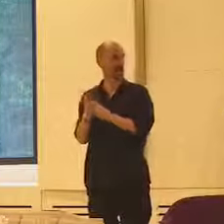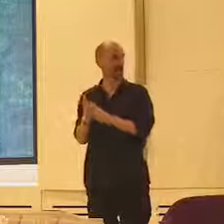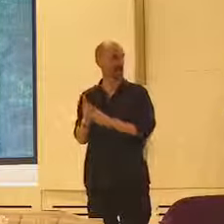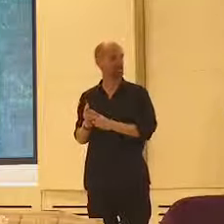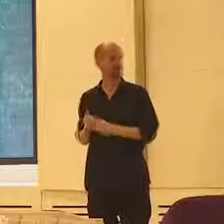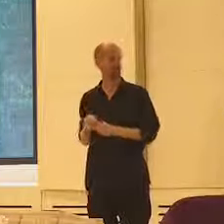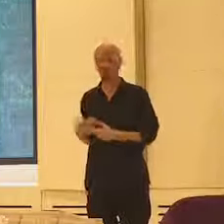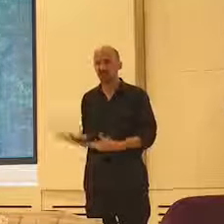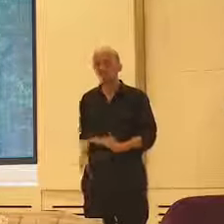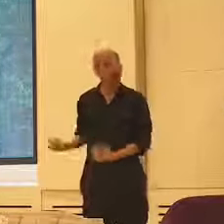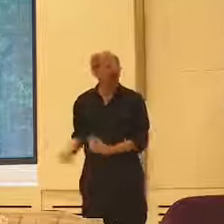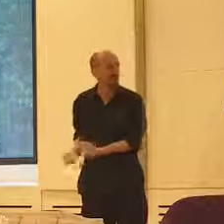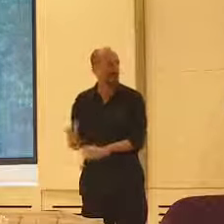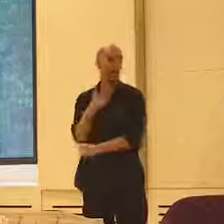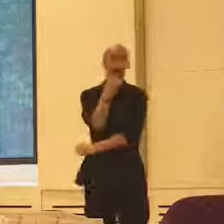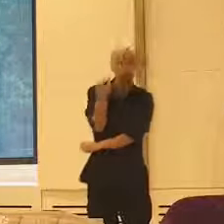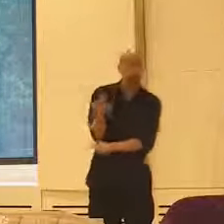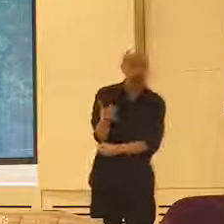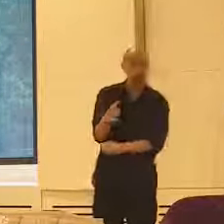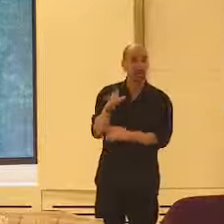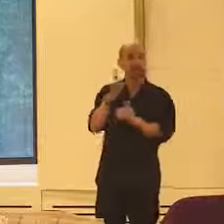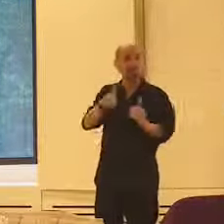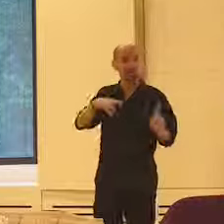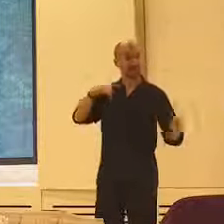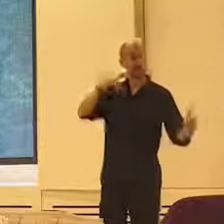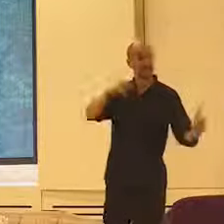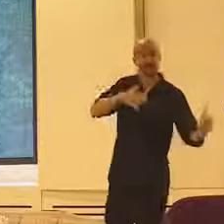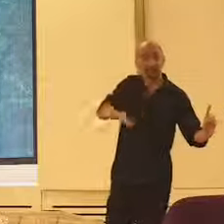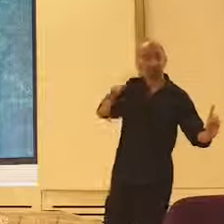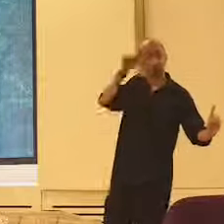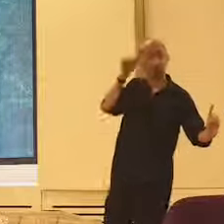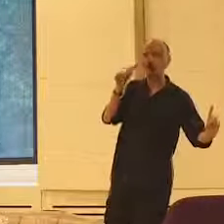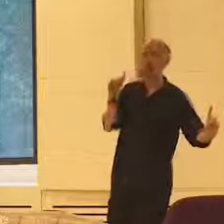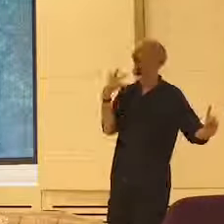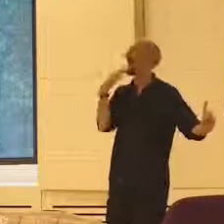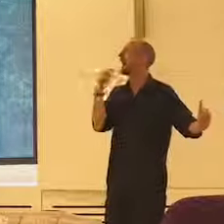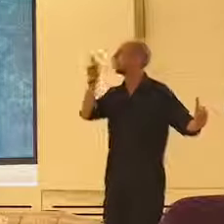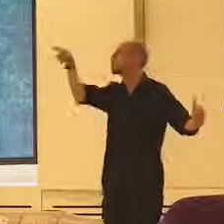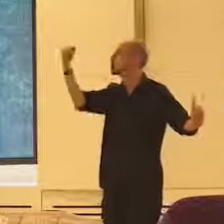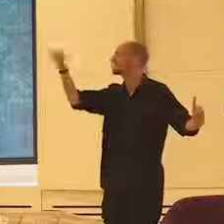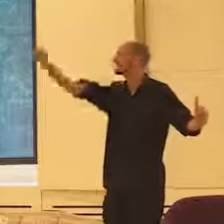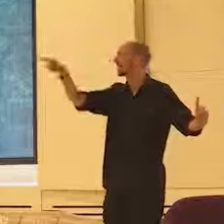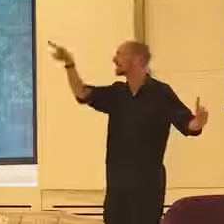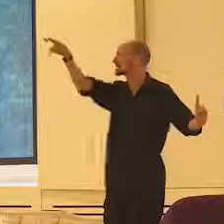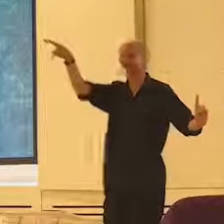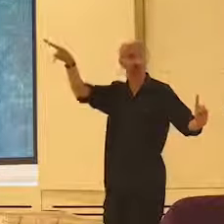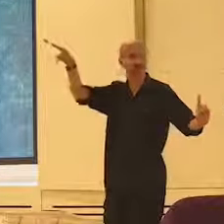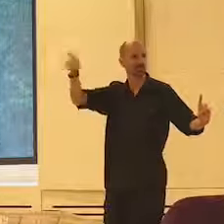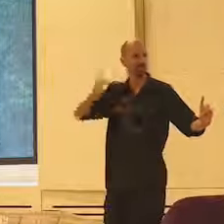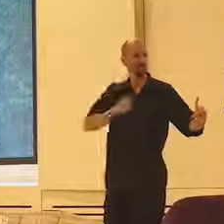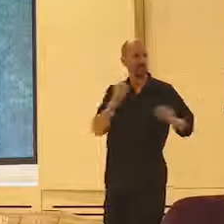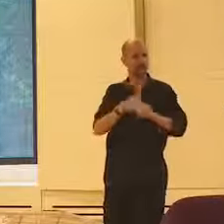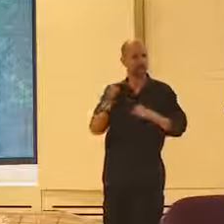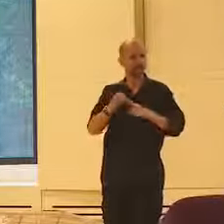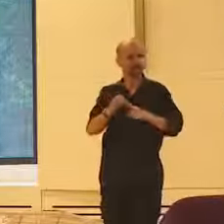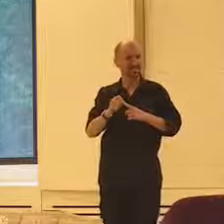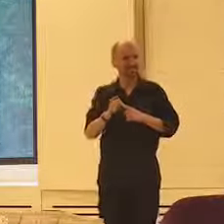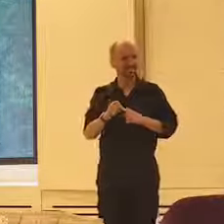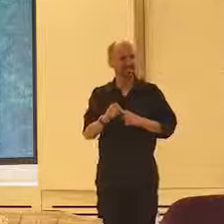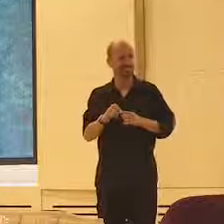the money to pay the interpreter, and maybe for obscure, sinister reasons they are refusing to attend